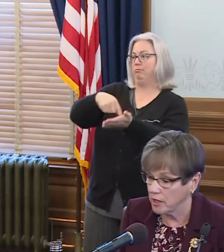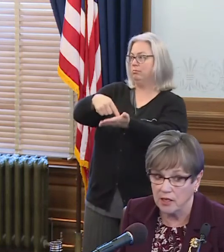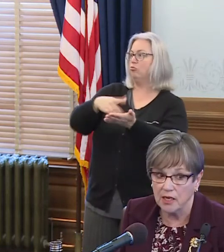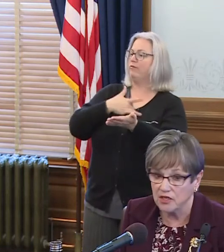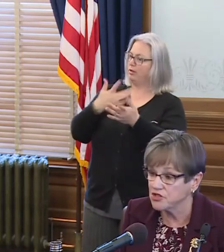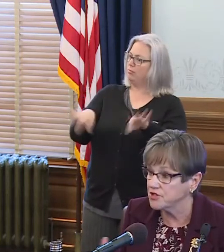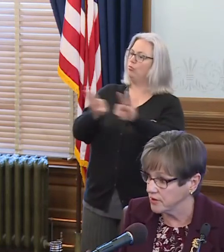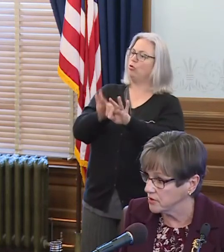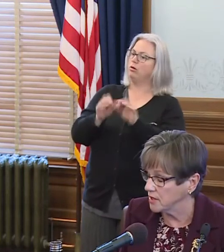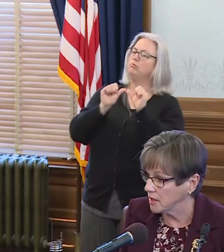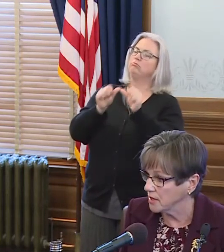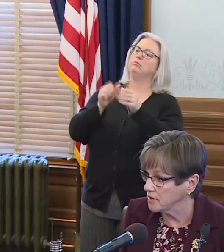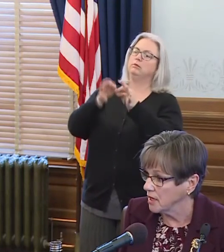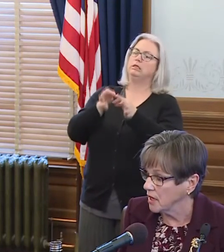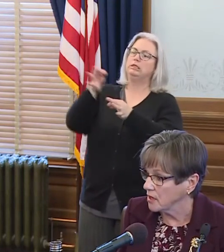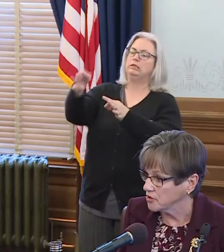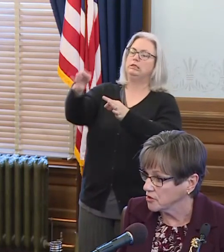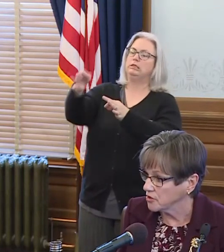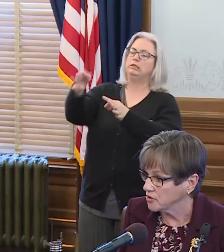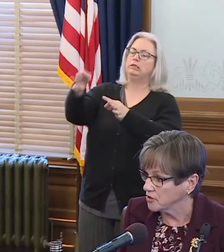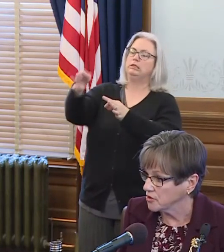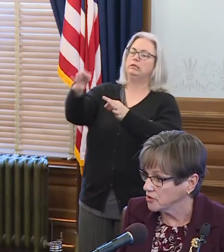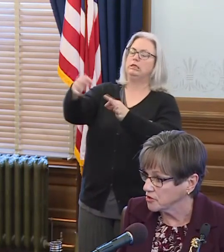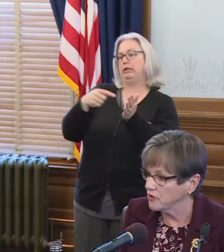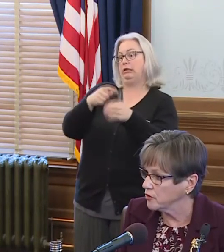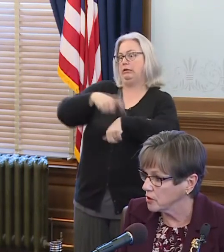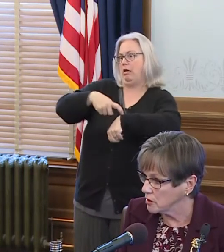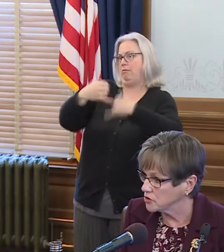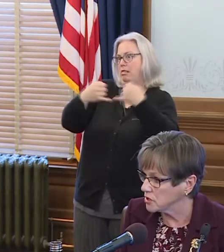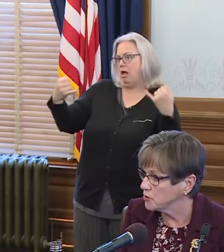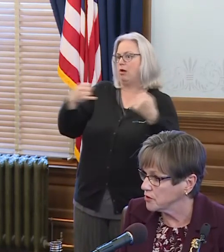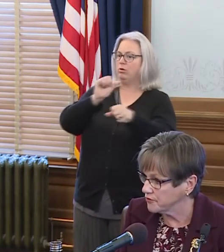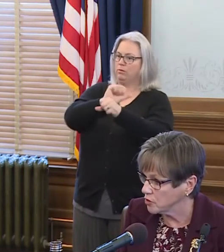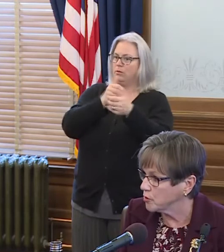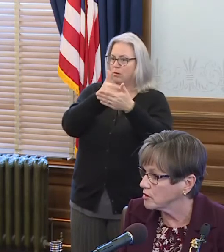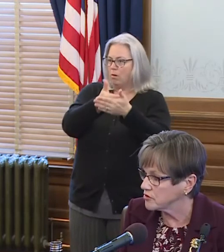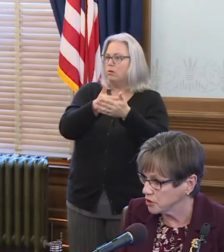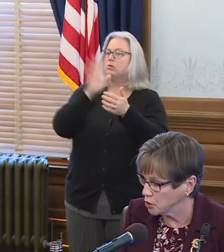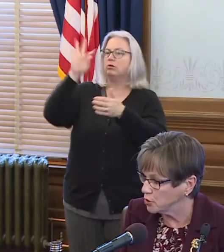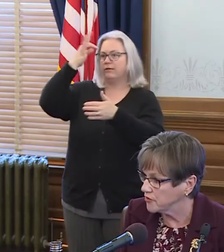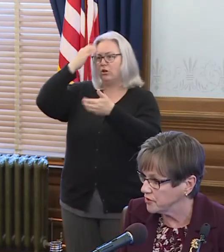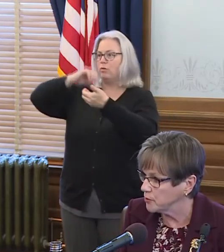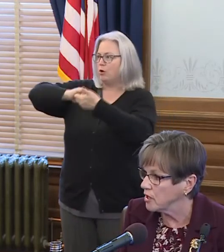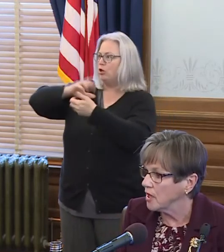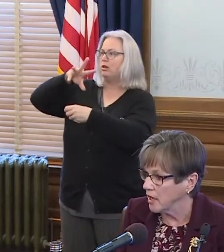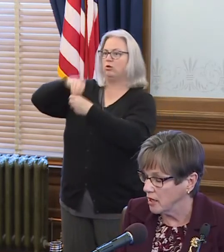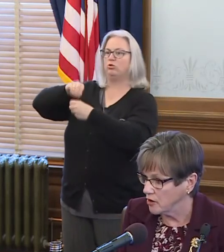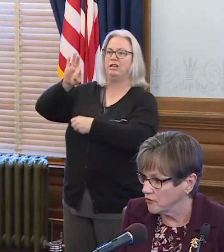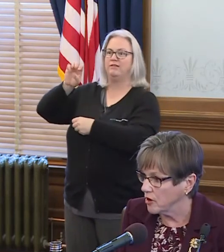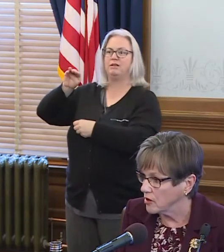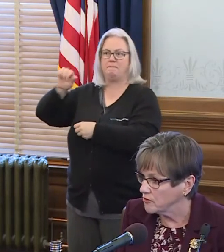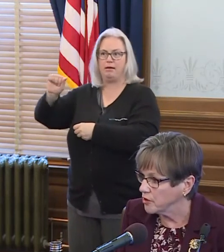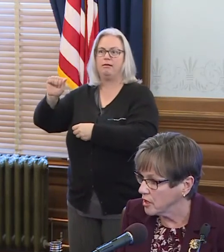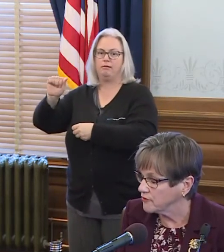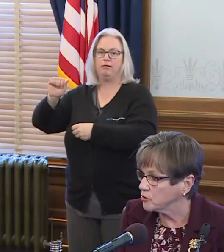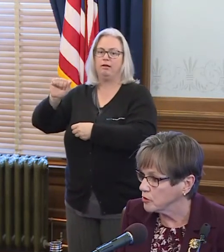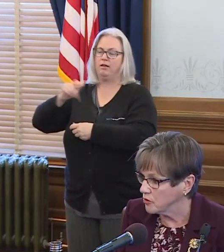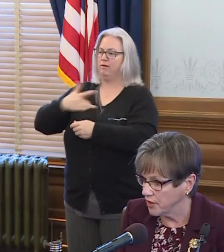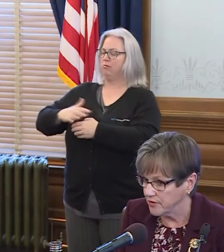go ahead and extend the deadline ourselves. And we have been working very closely with our federal partners, including FEMA, and are